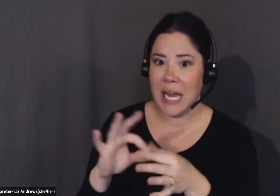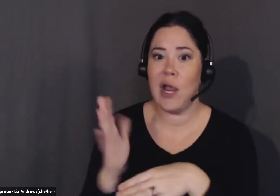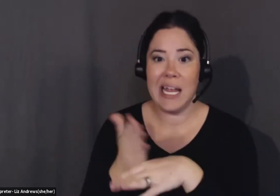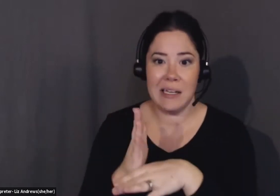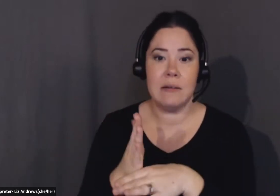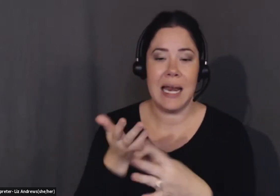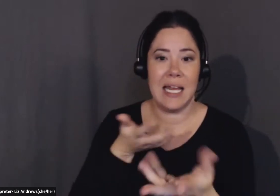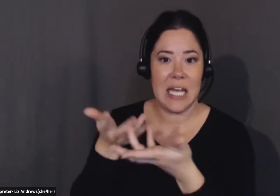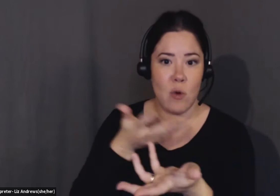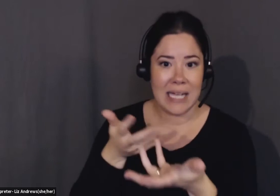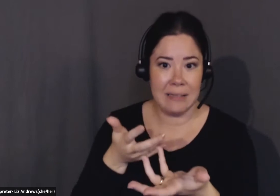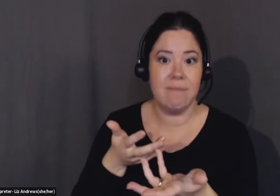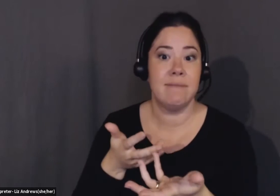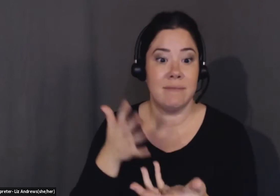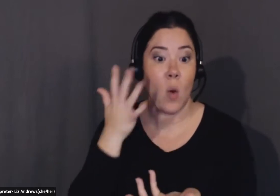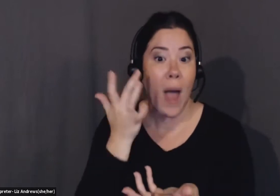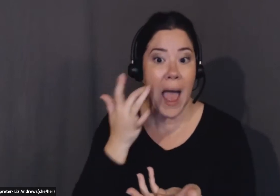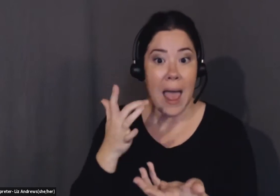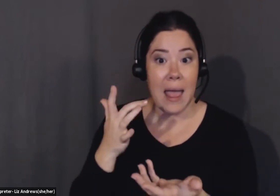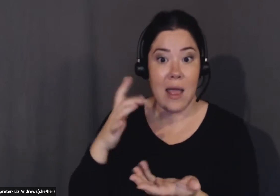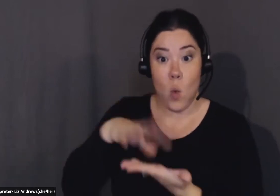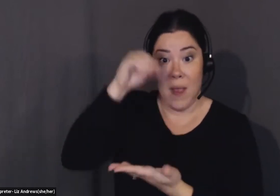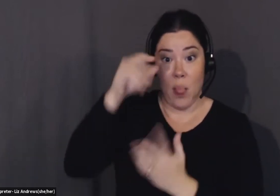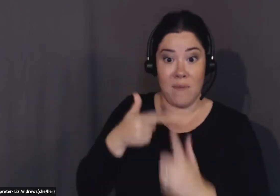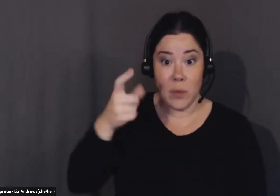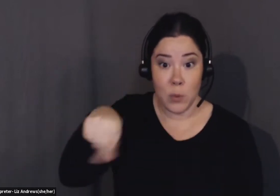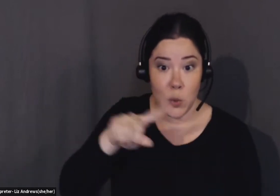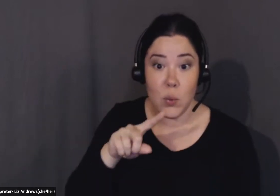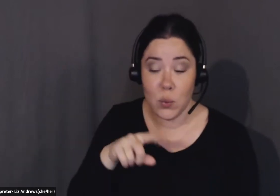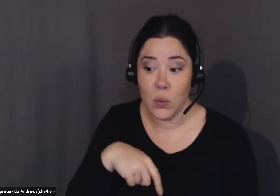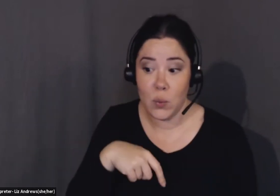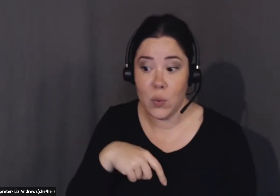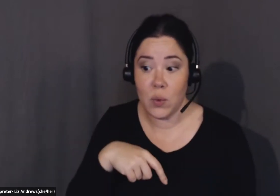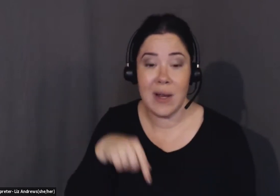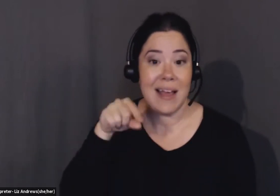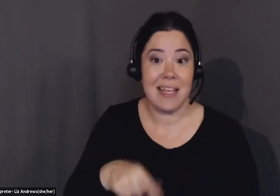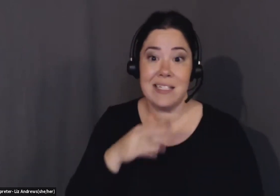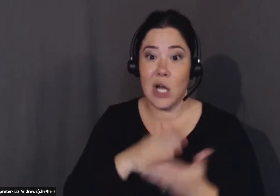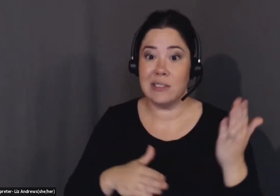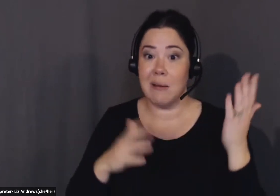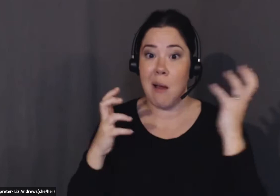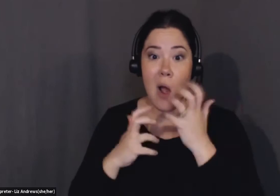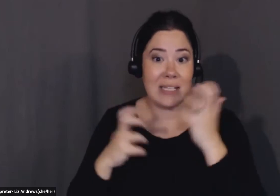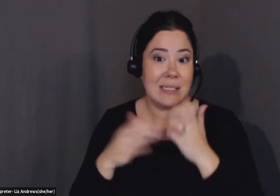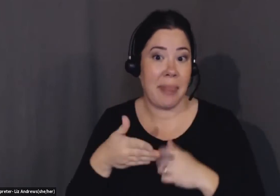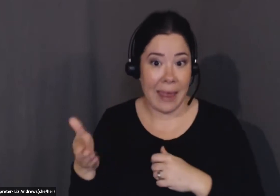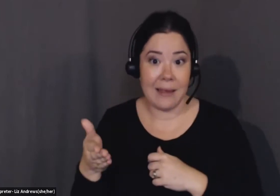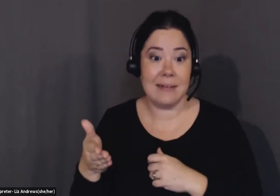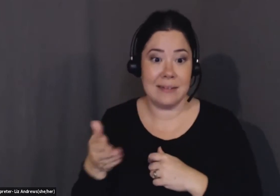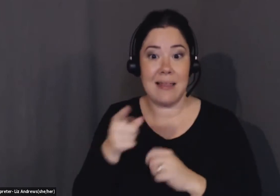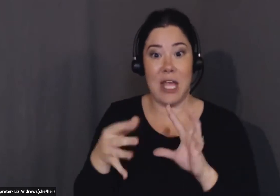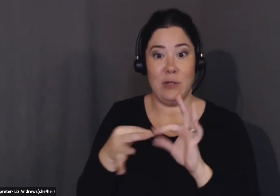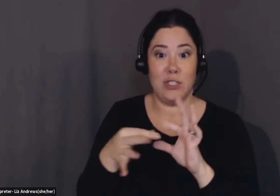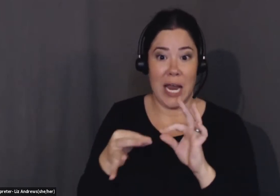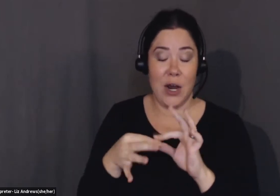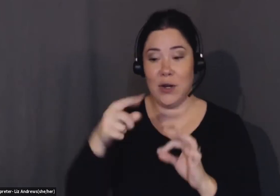because we learn from you. And these were some awesome things that you share with us that you're